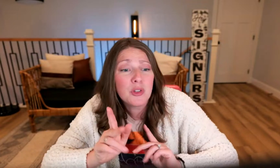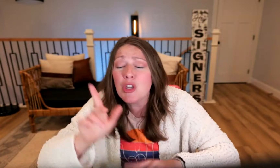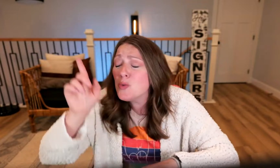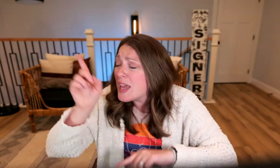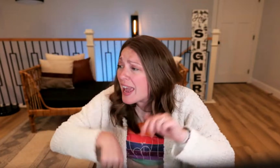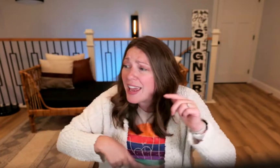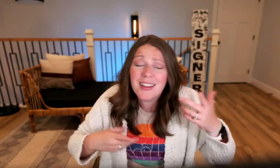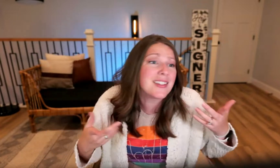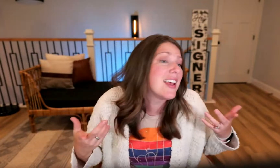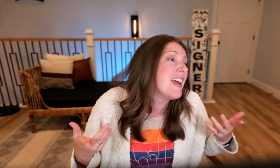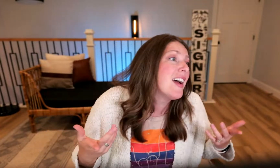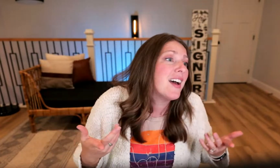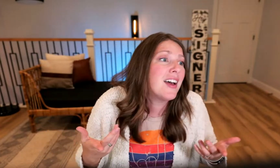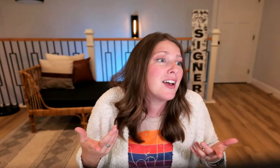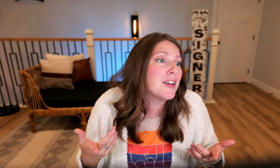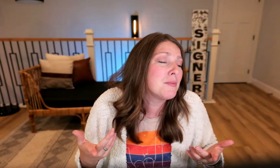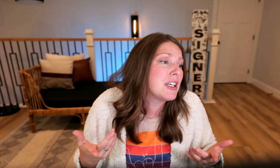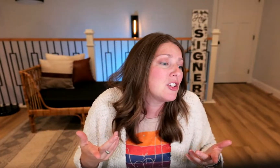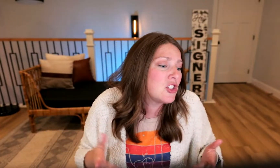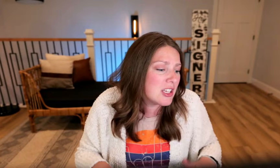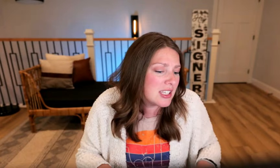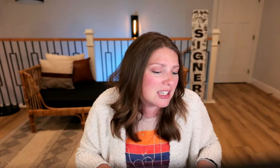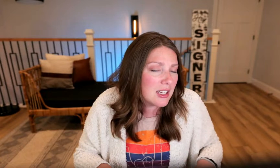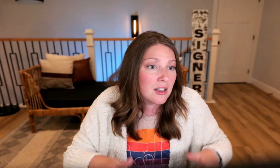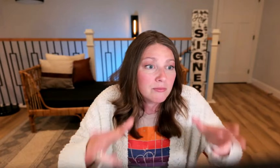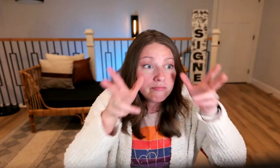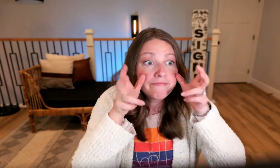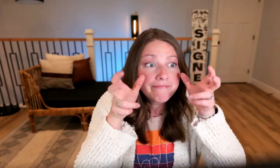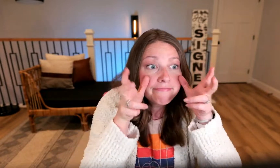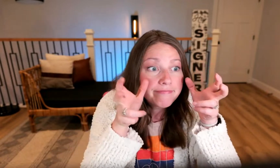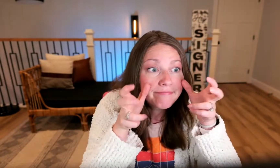You can't just